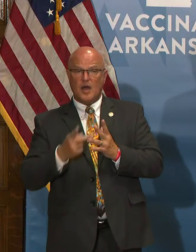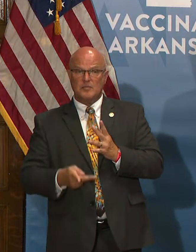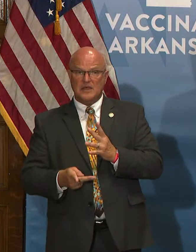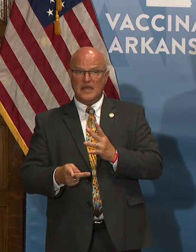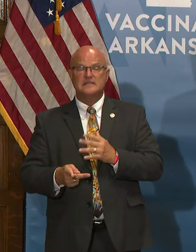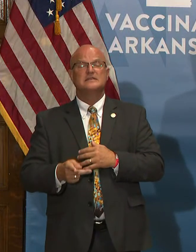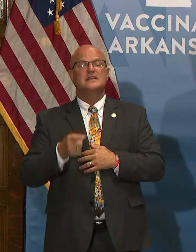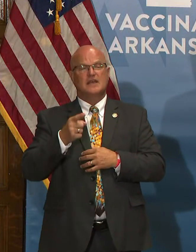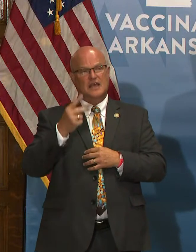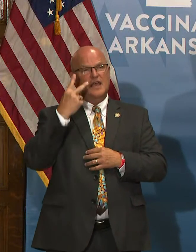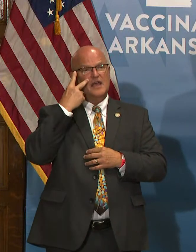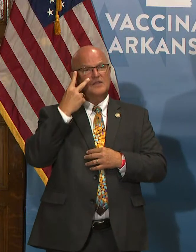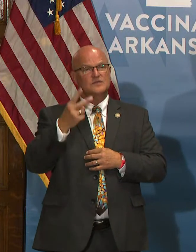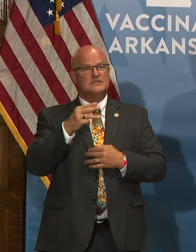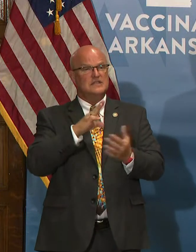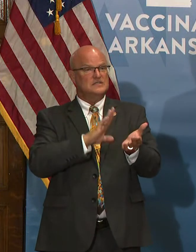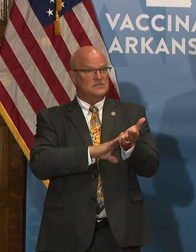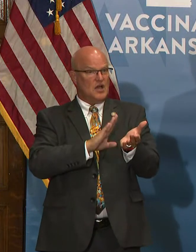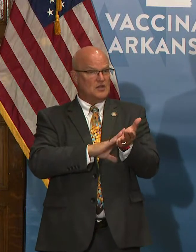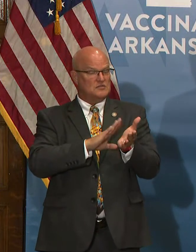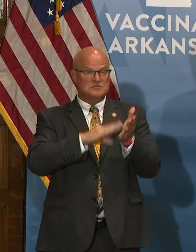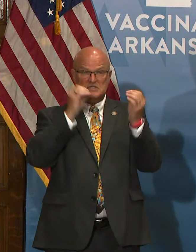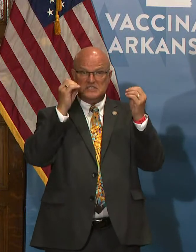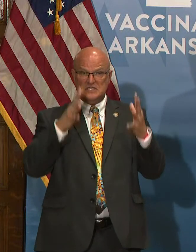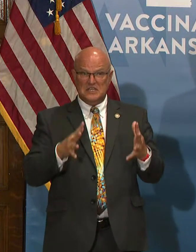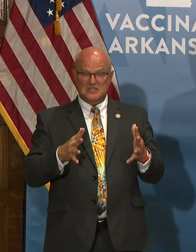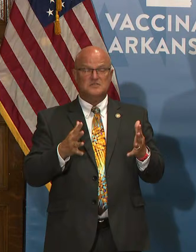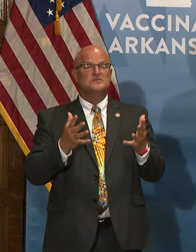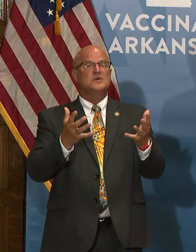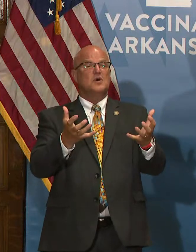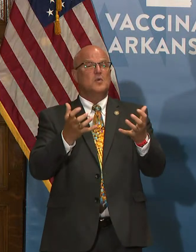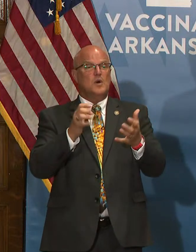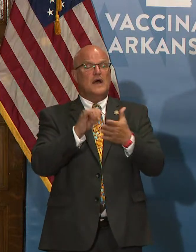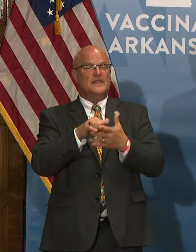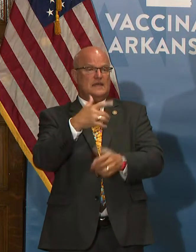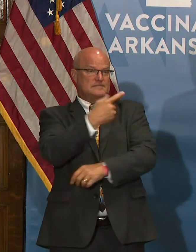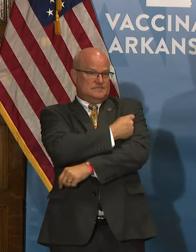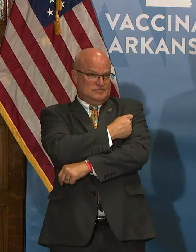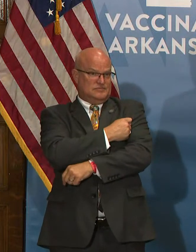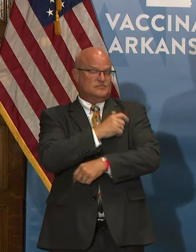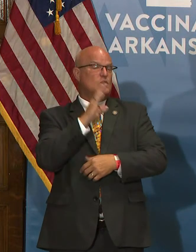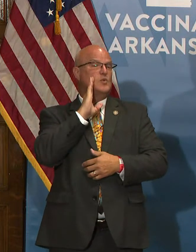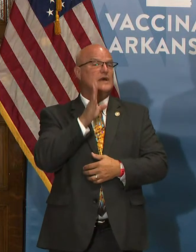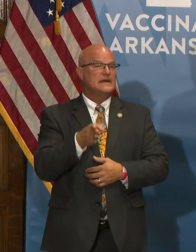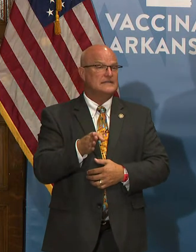think you're going to see the doctors and teachers that will want that booster shot.